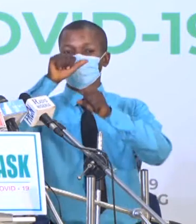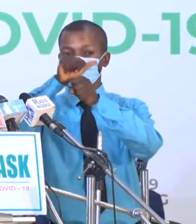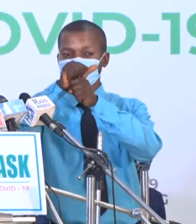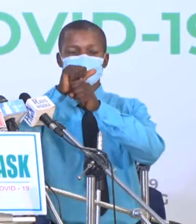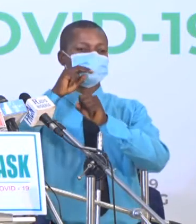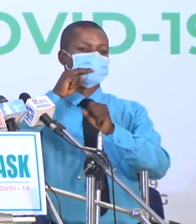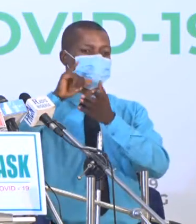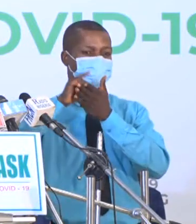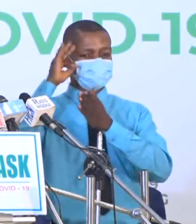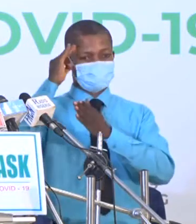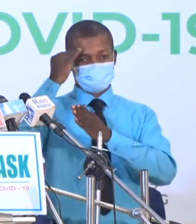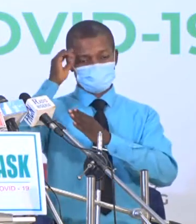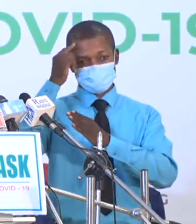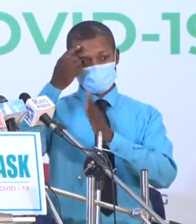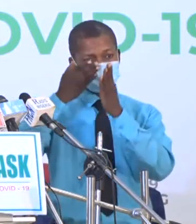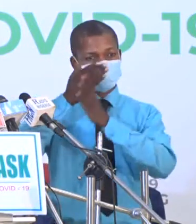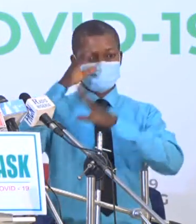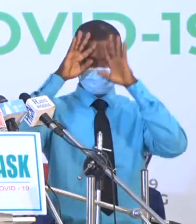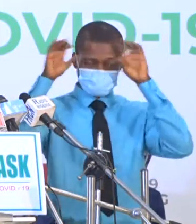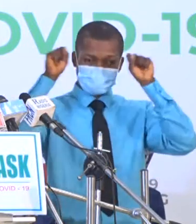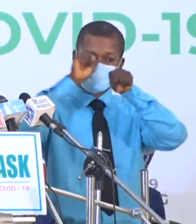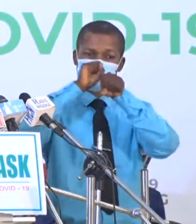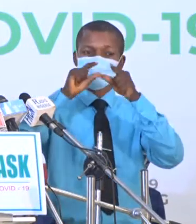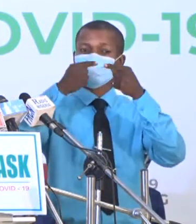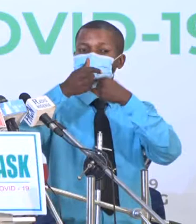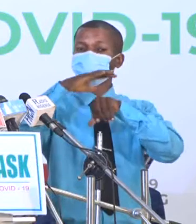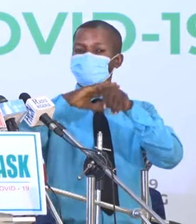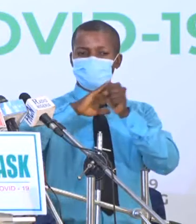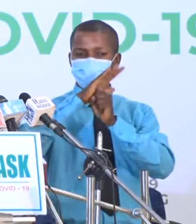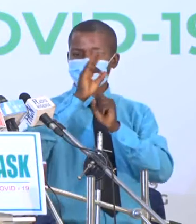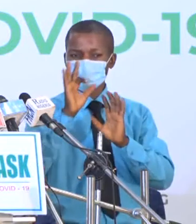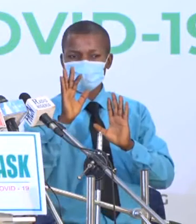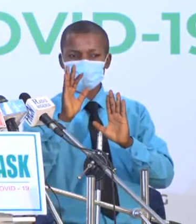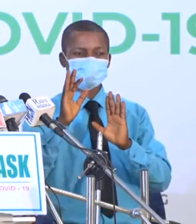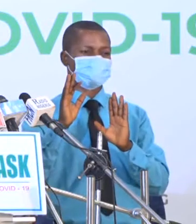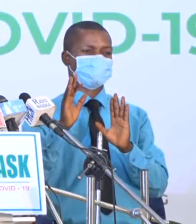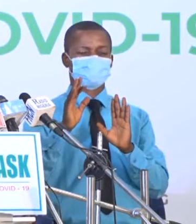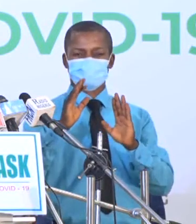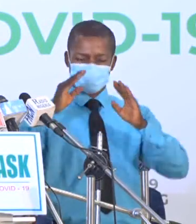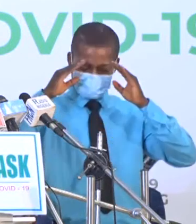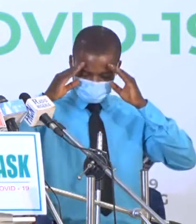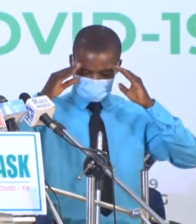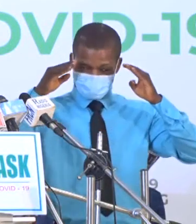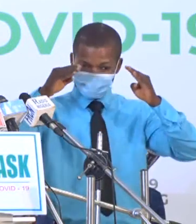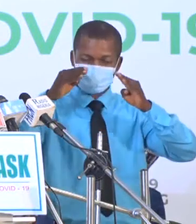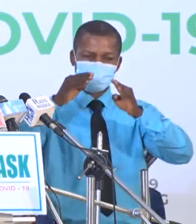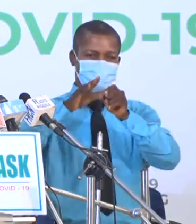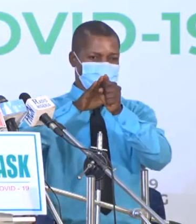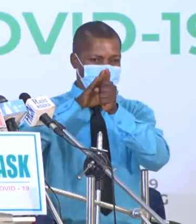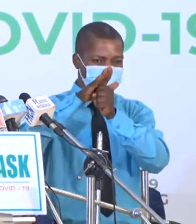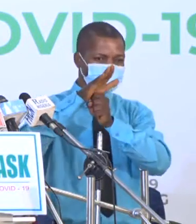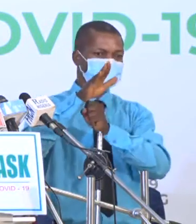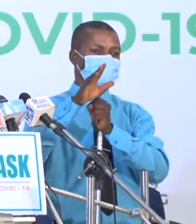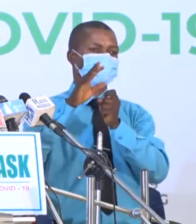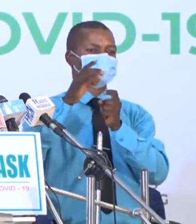federal government, through the Presidential Task Force on COVID-19, is firmly committed to safe and